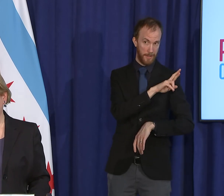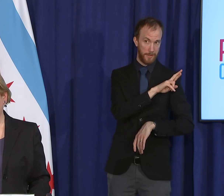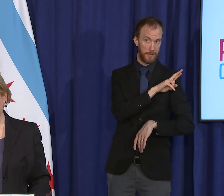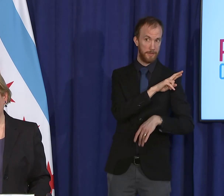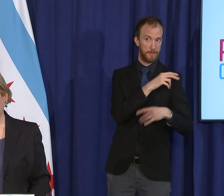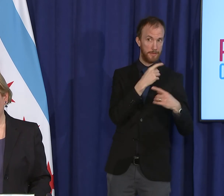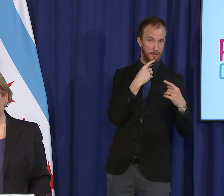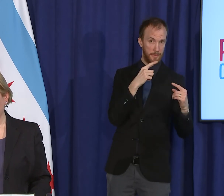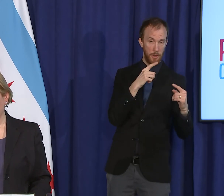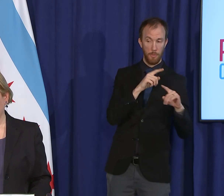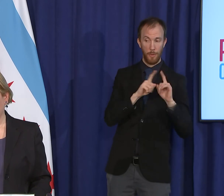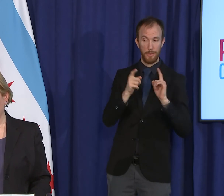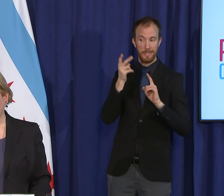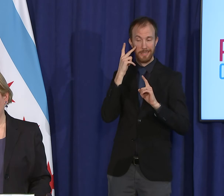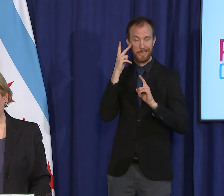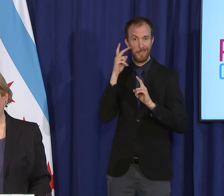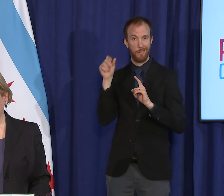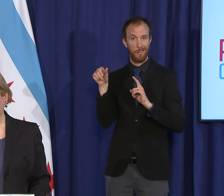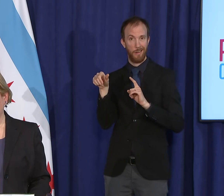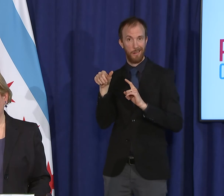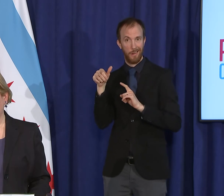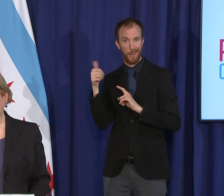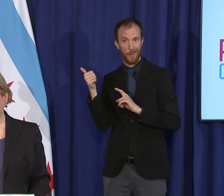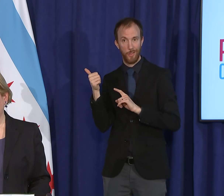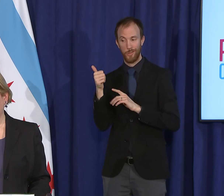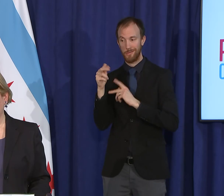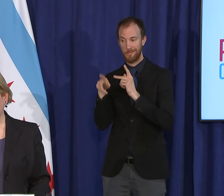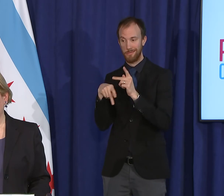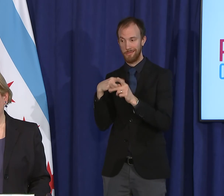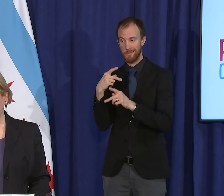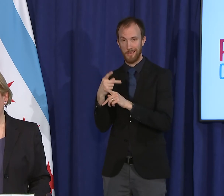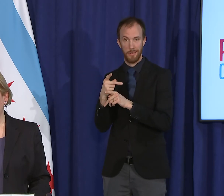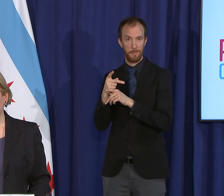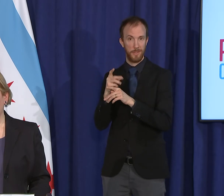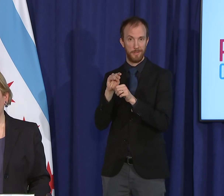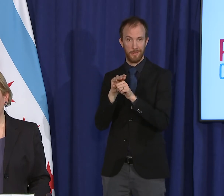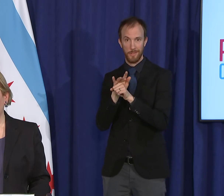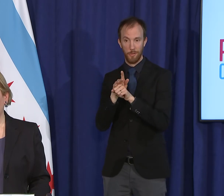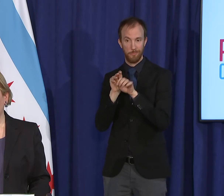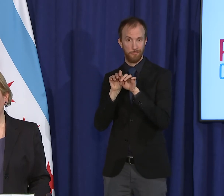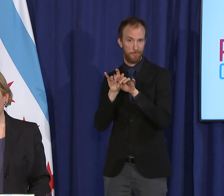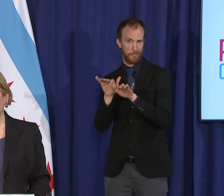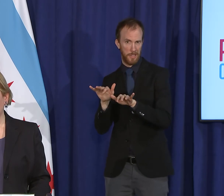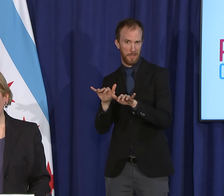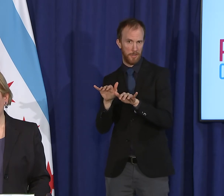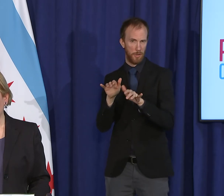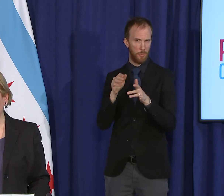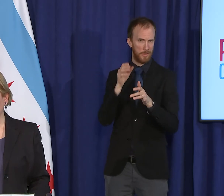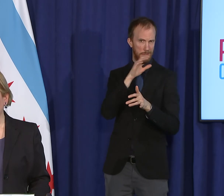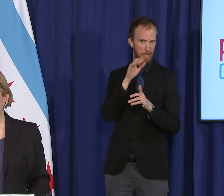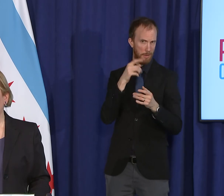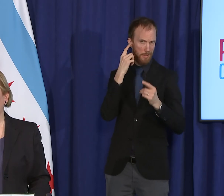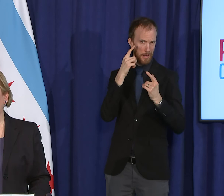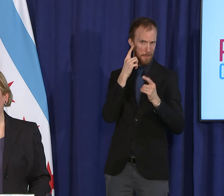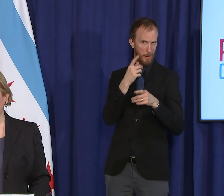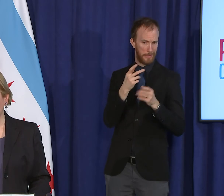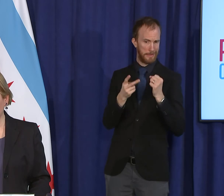over variants, is doing so something the city is considering? So the city of